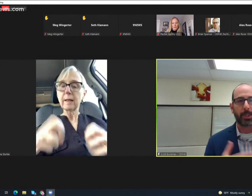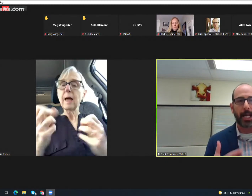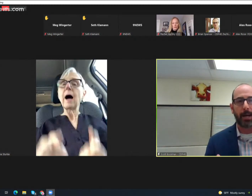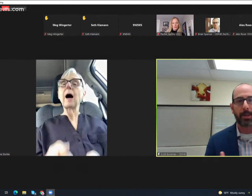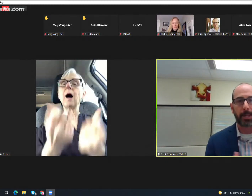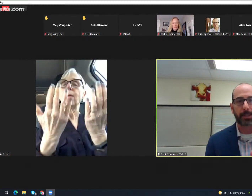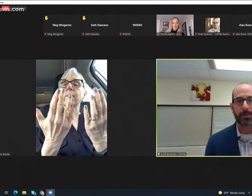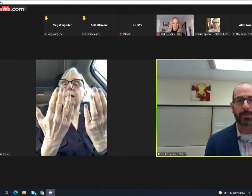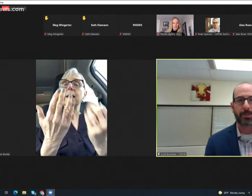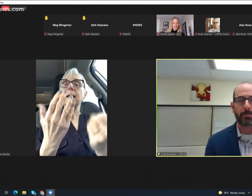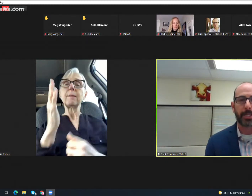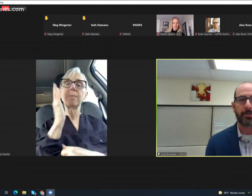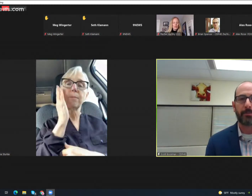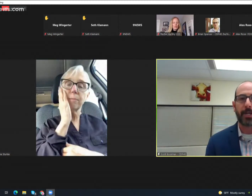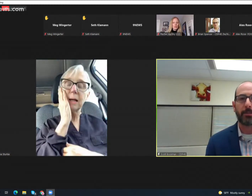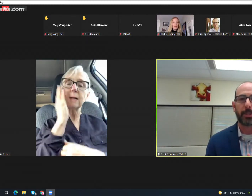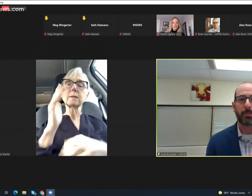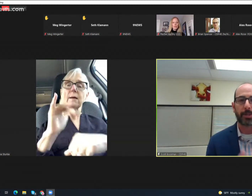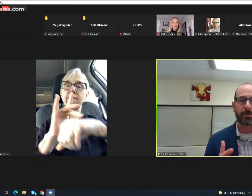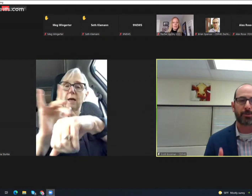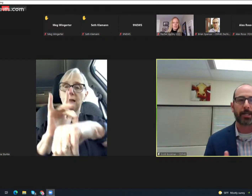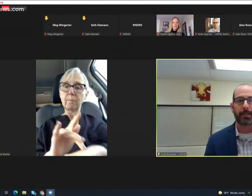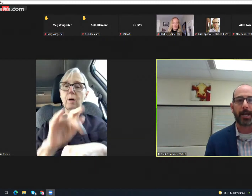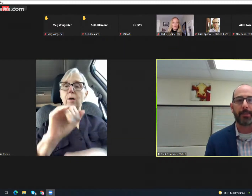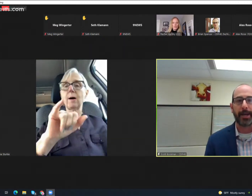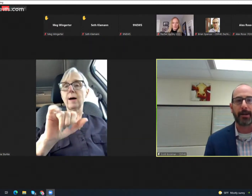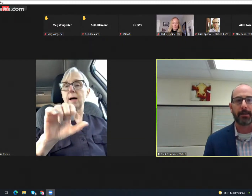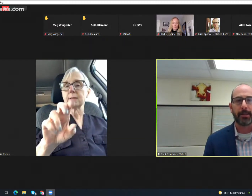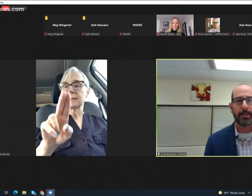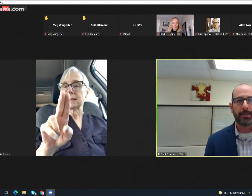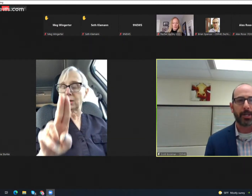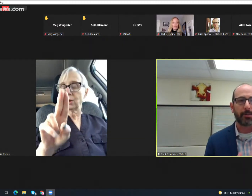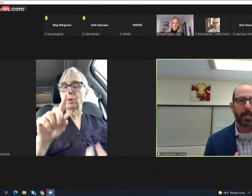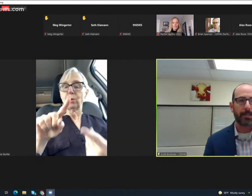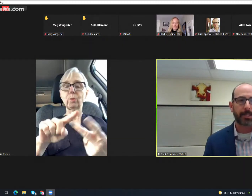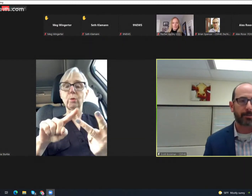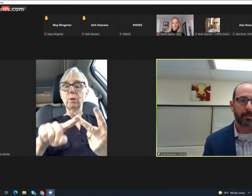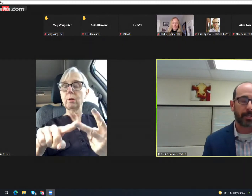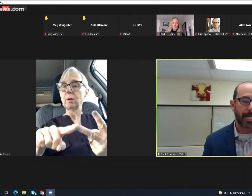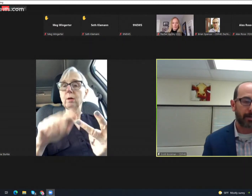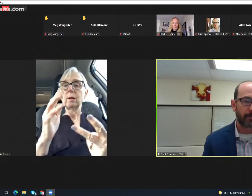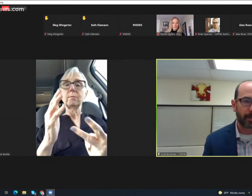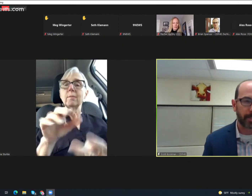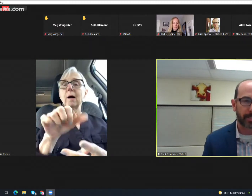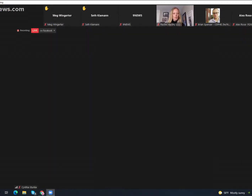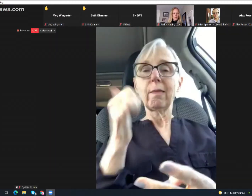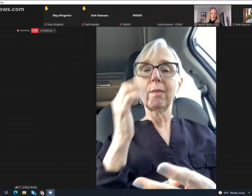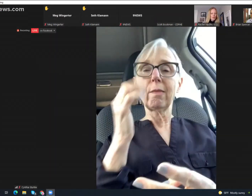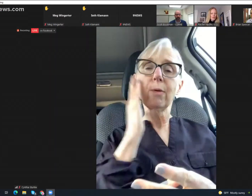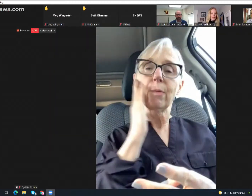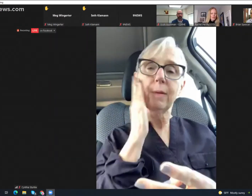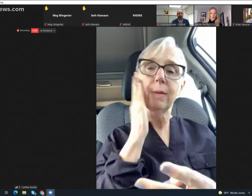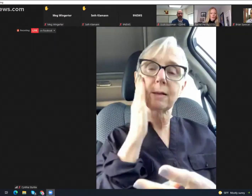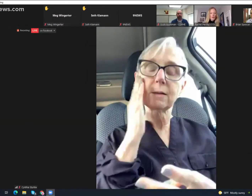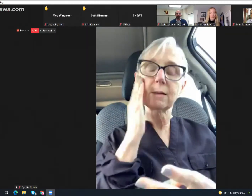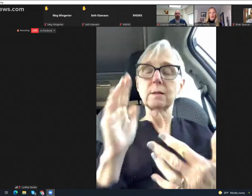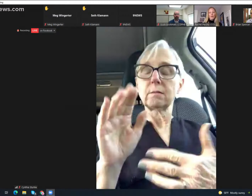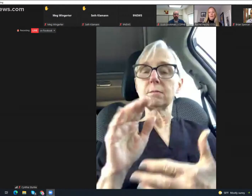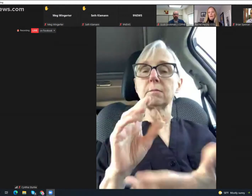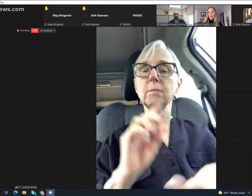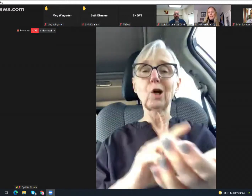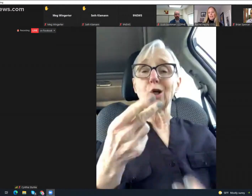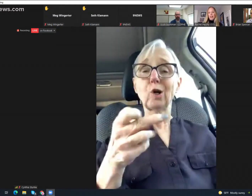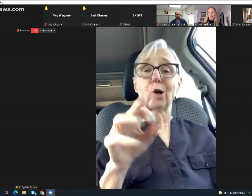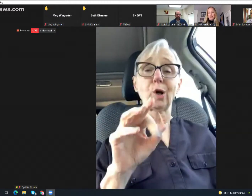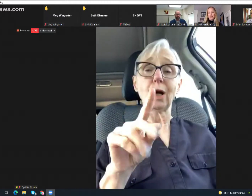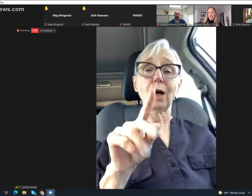beds are available, how many medical surgical beds are available, and what is the trend line there. So Dr. Herlihy, I don't know if I missed anything there.